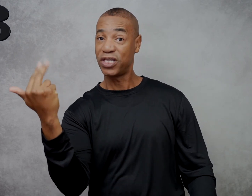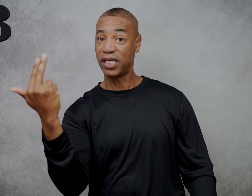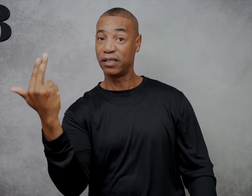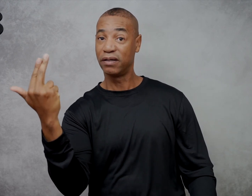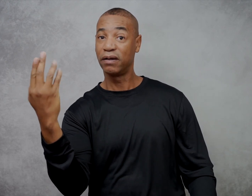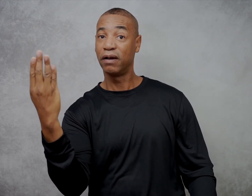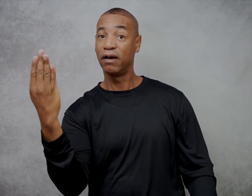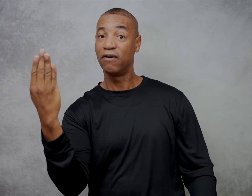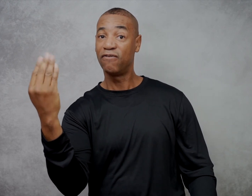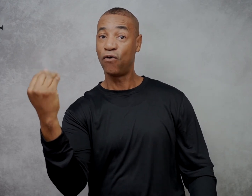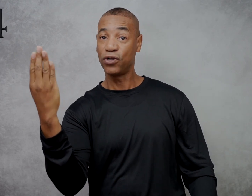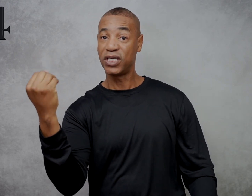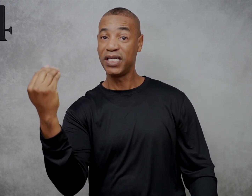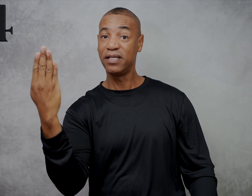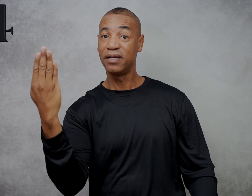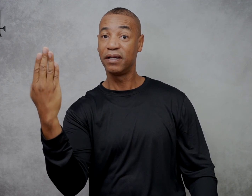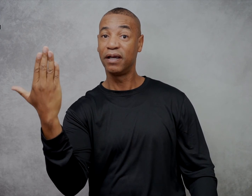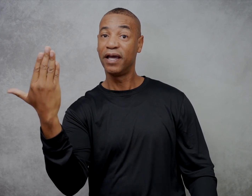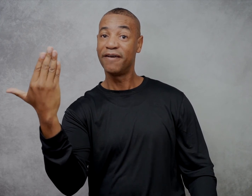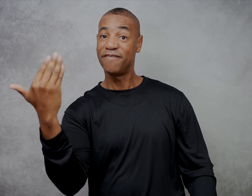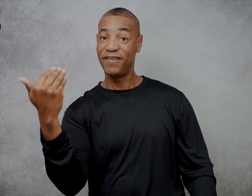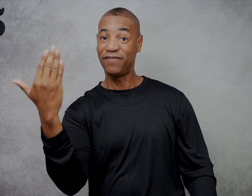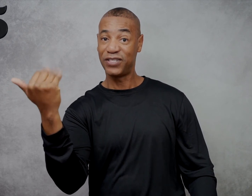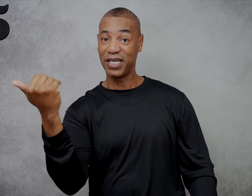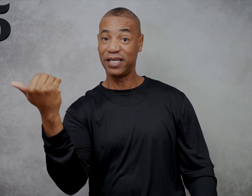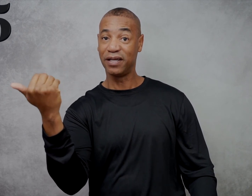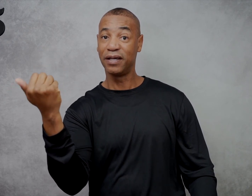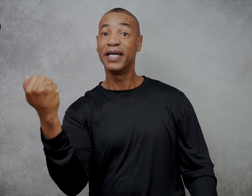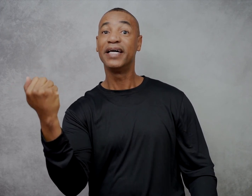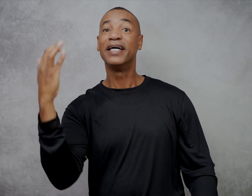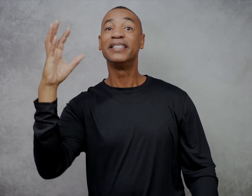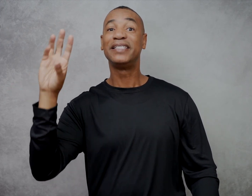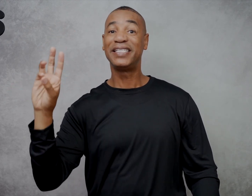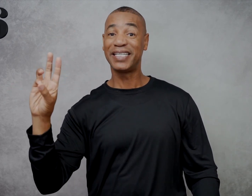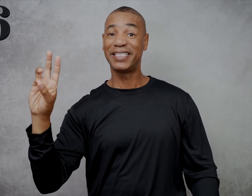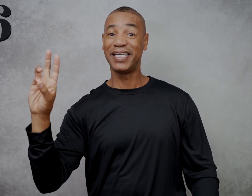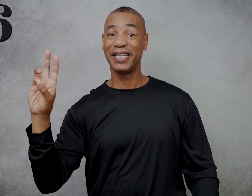13, 14, 15, 16,